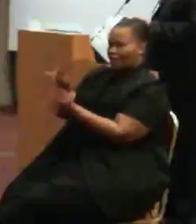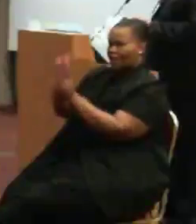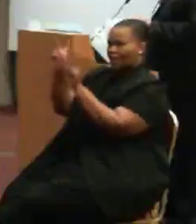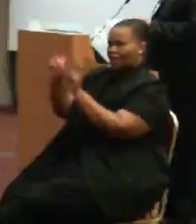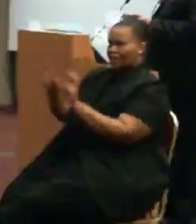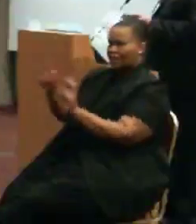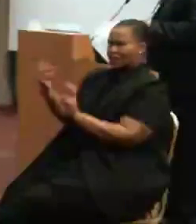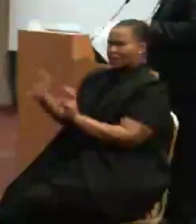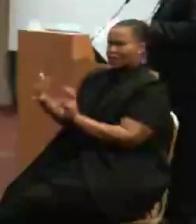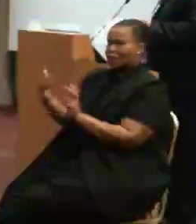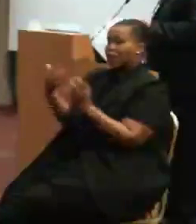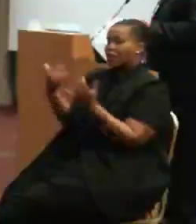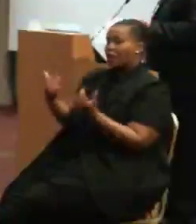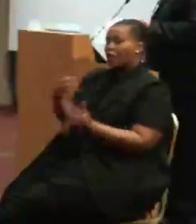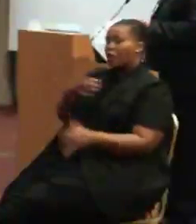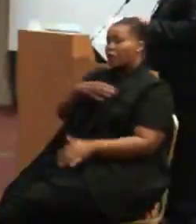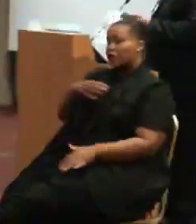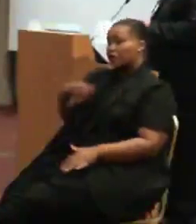so much so that the